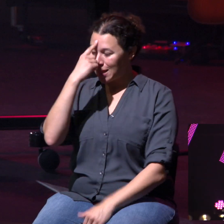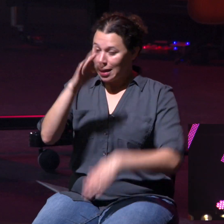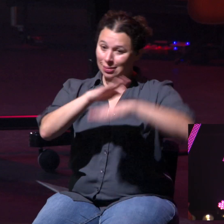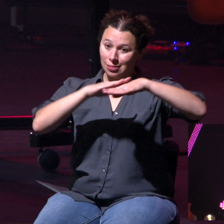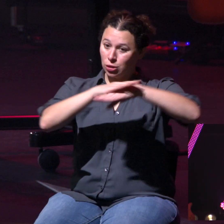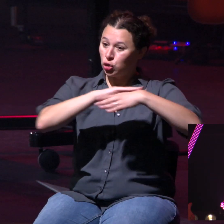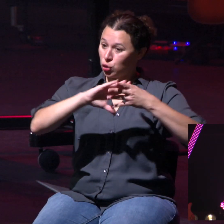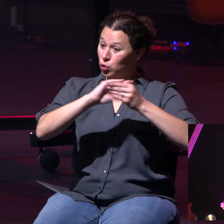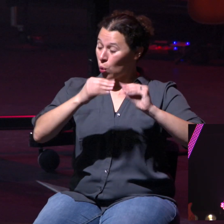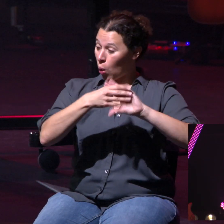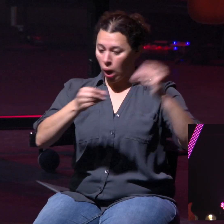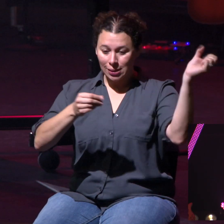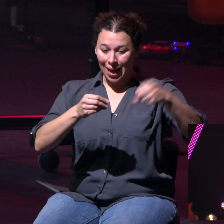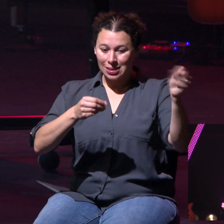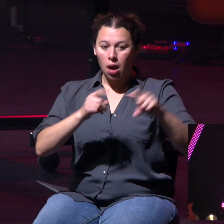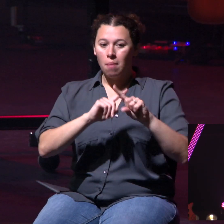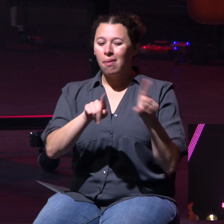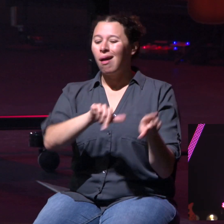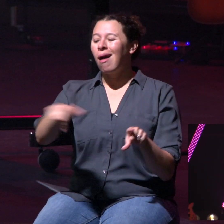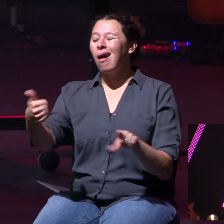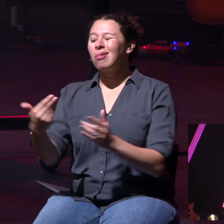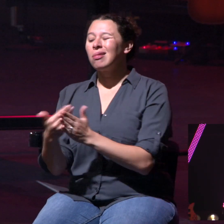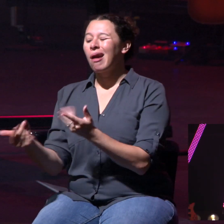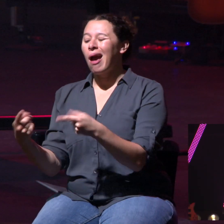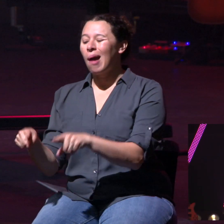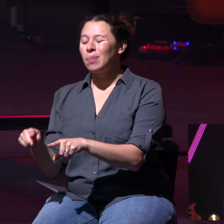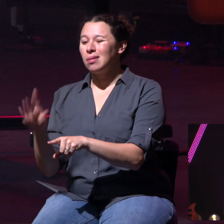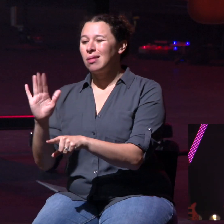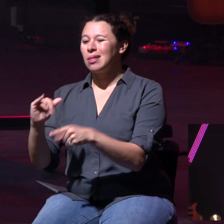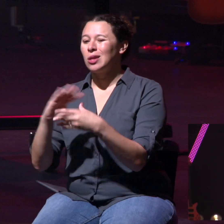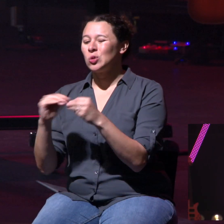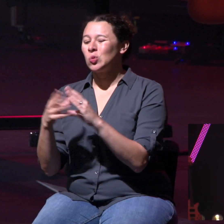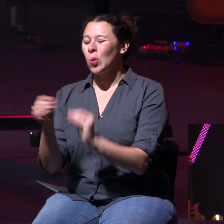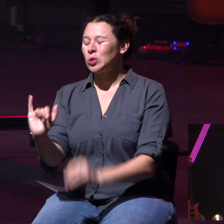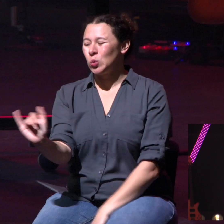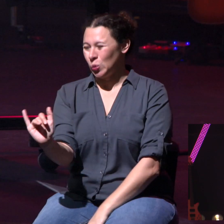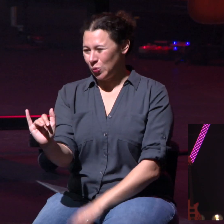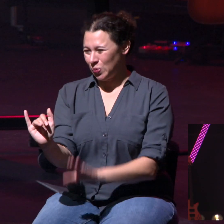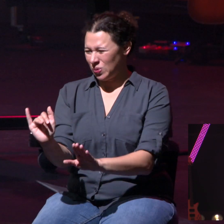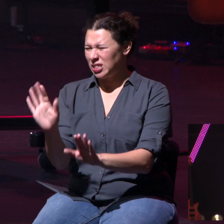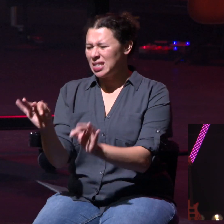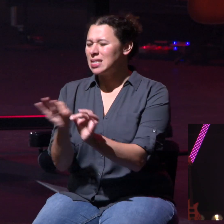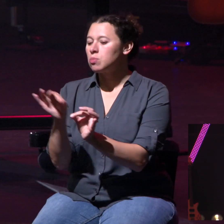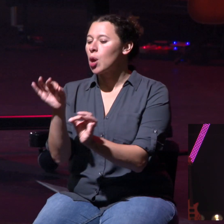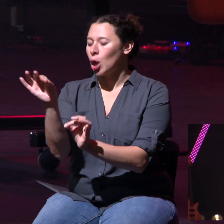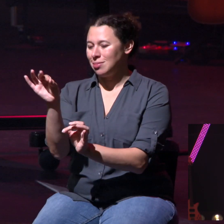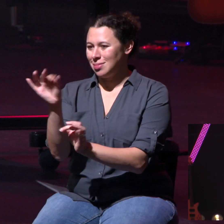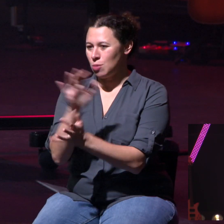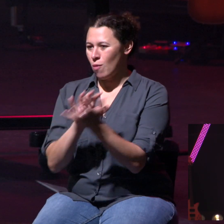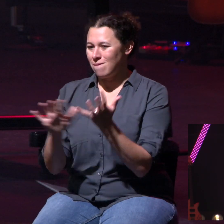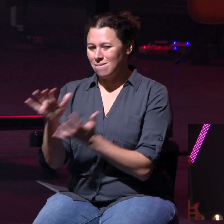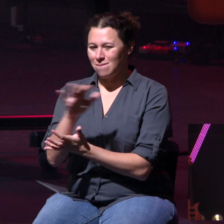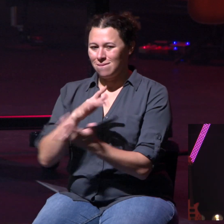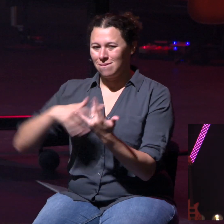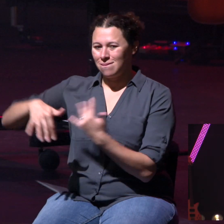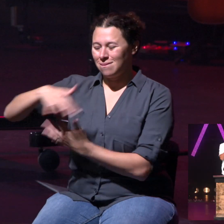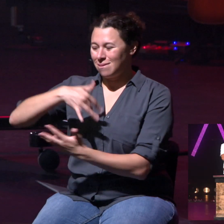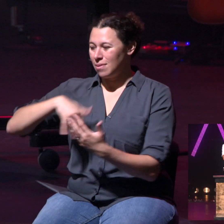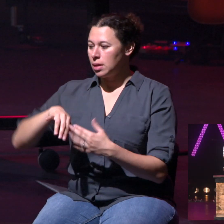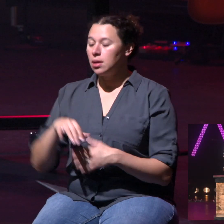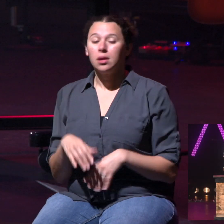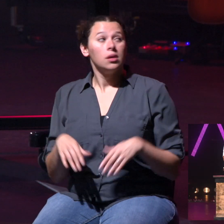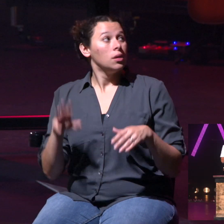it's the movement of the Spirit and what the Spirit's doing in that miracle. So let's look at that. Mark chapter 6, starting with verse 30. It says